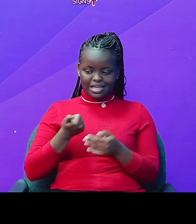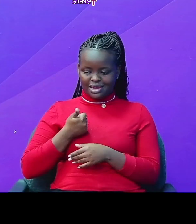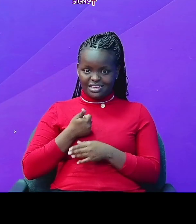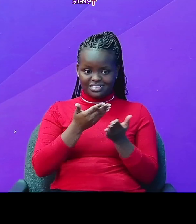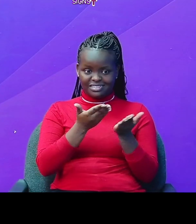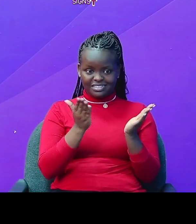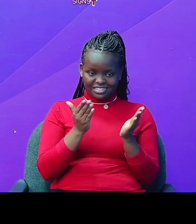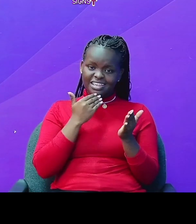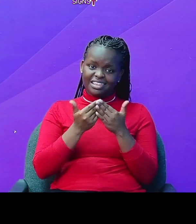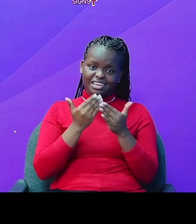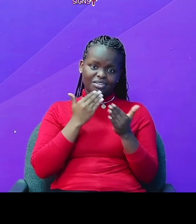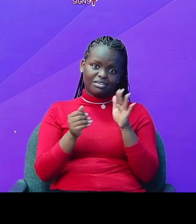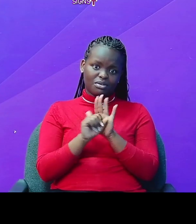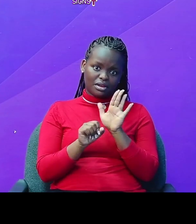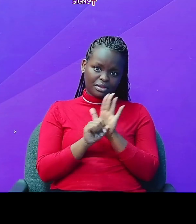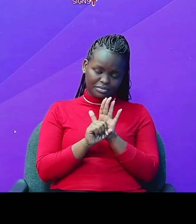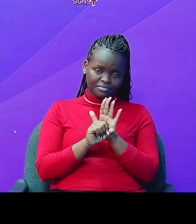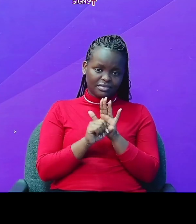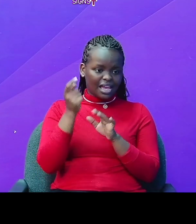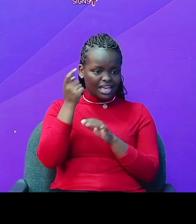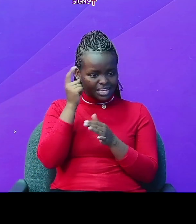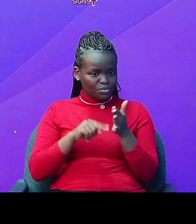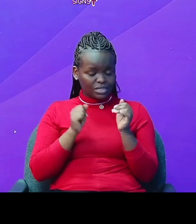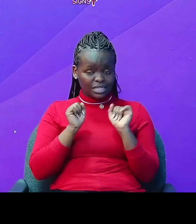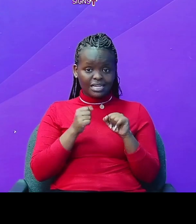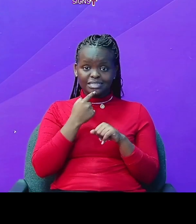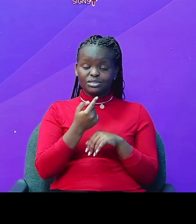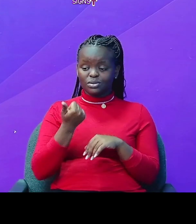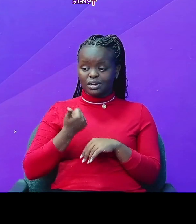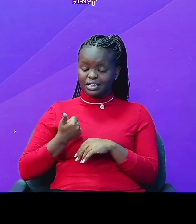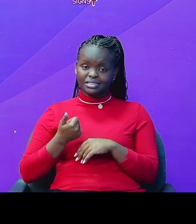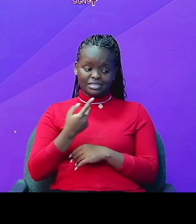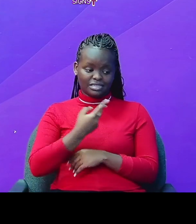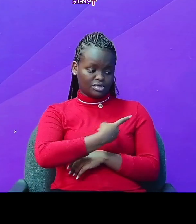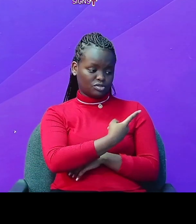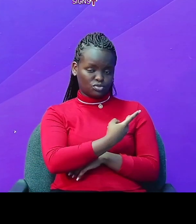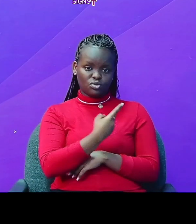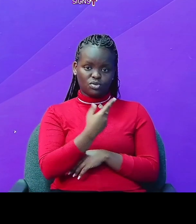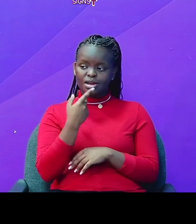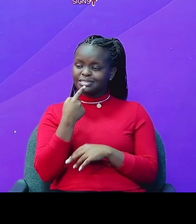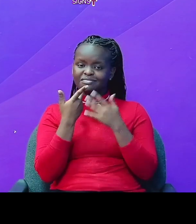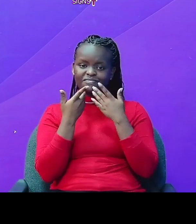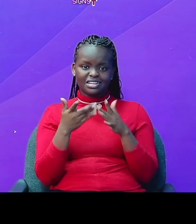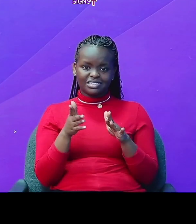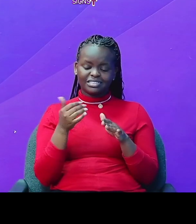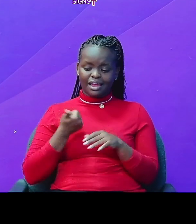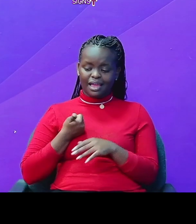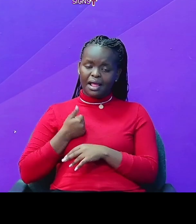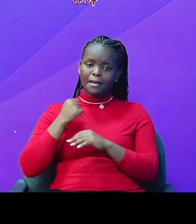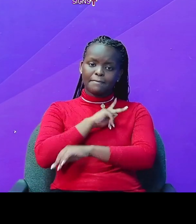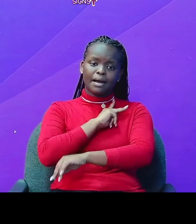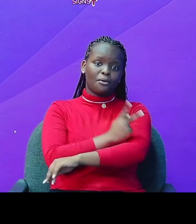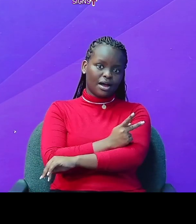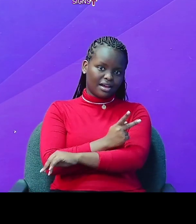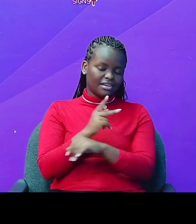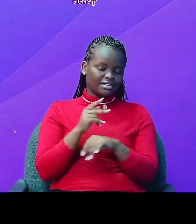pleasure. Thank you very much. I think what I can say to girls is what the other two girls have said already. Girls power. Shall we?